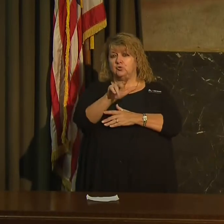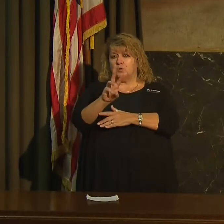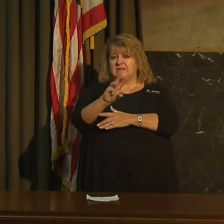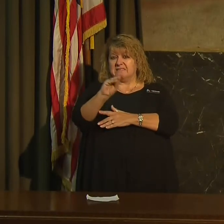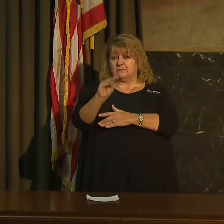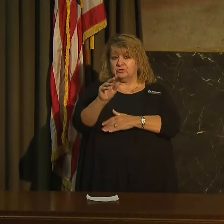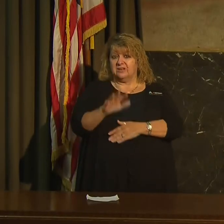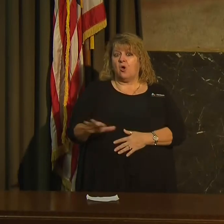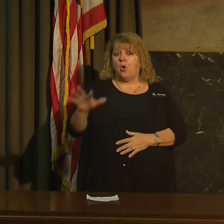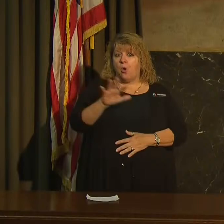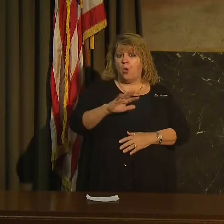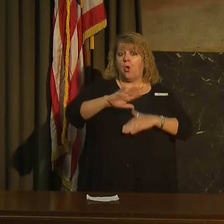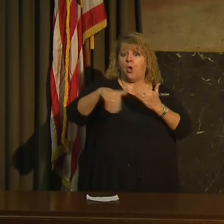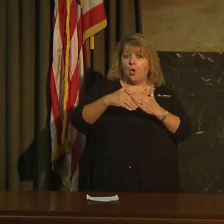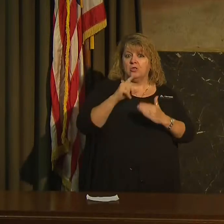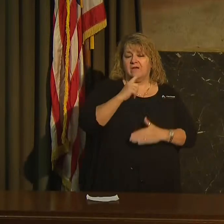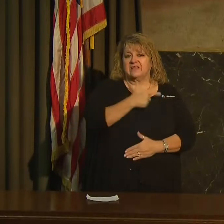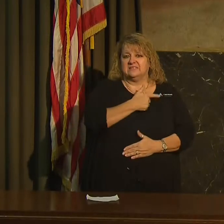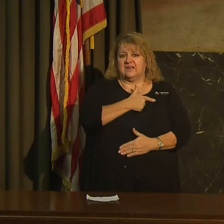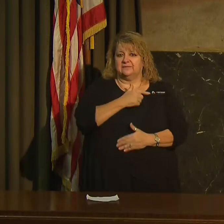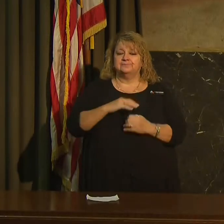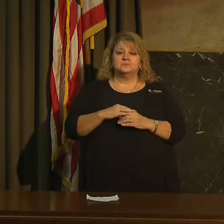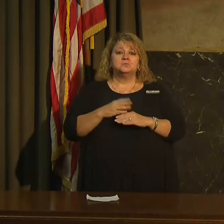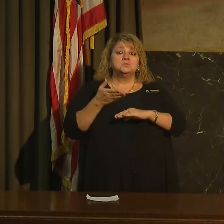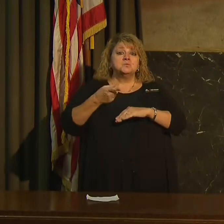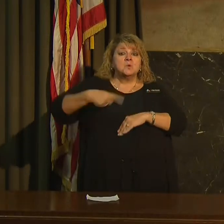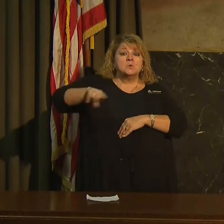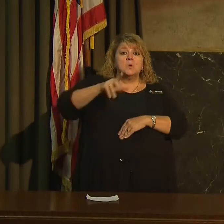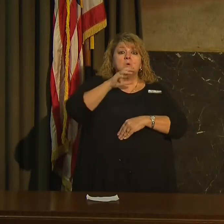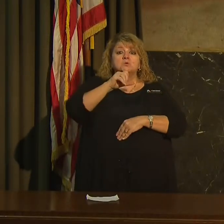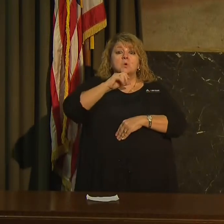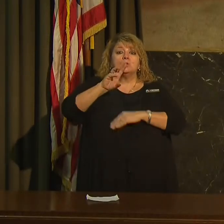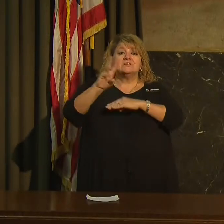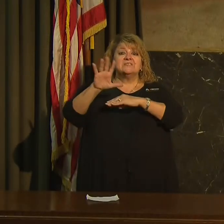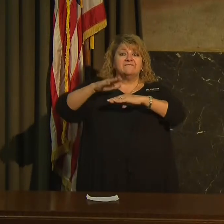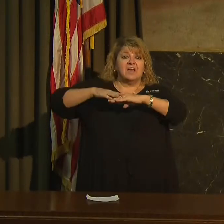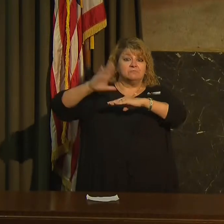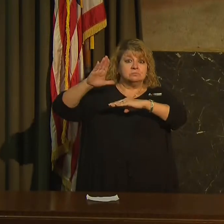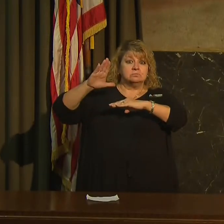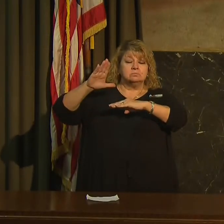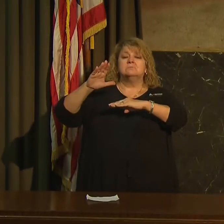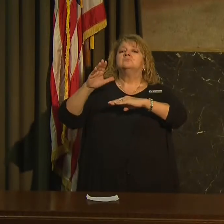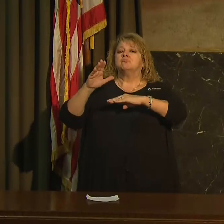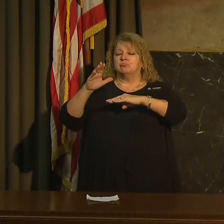that includes more than 67% of those who are 65 and older.